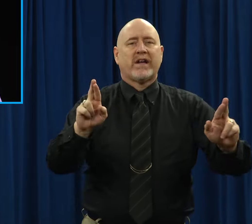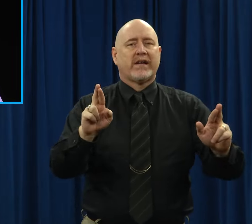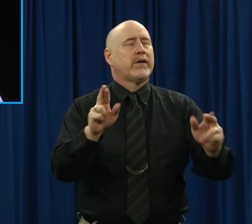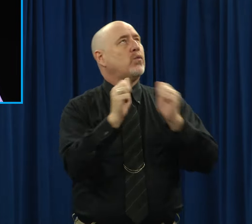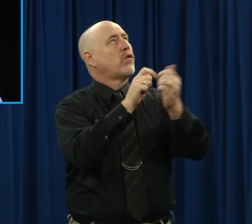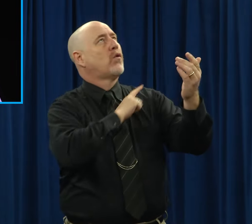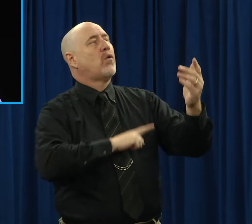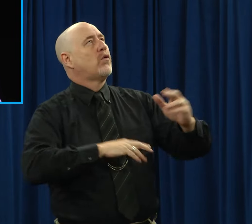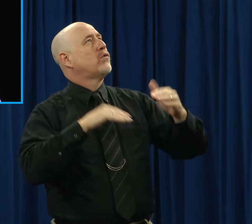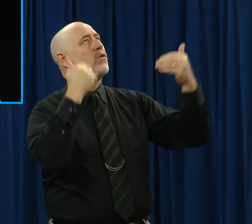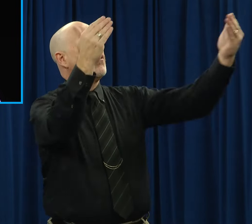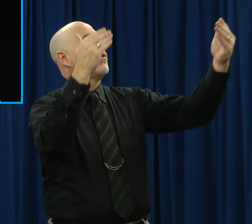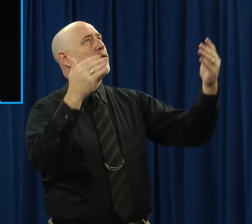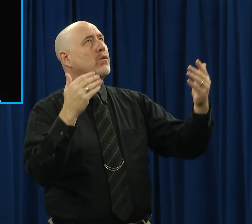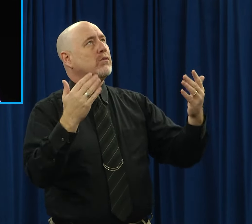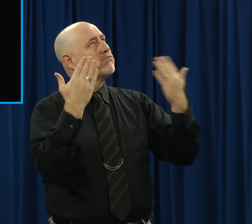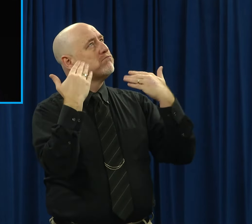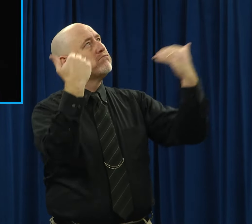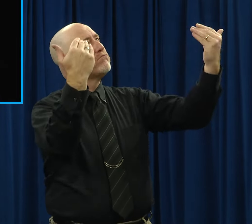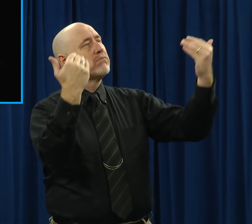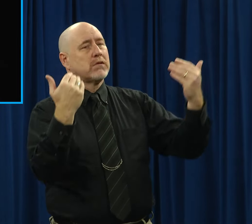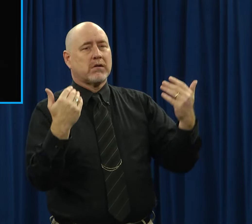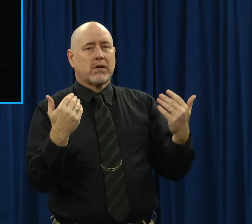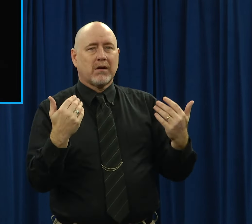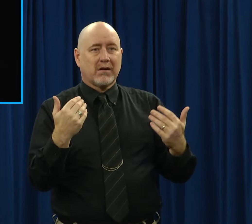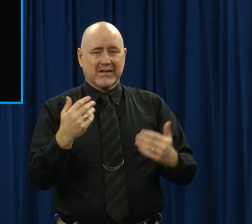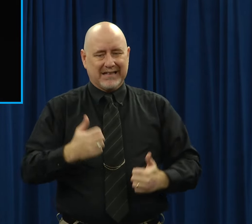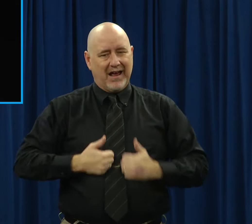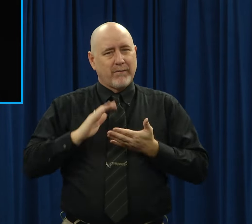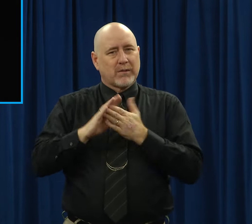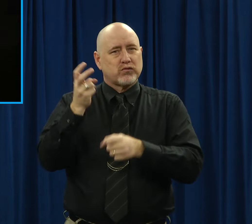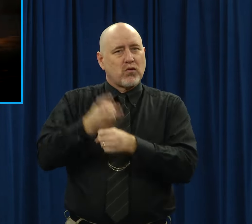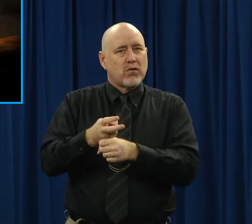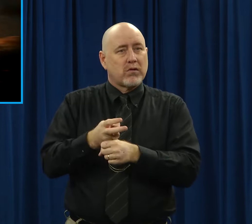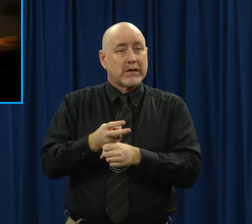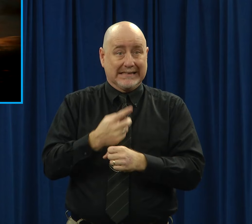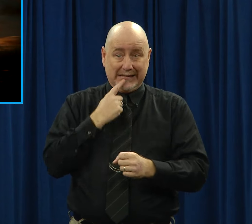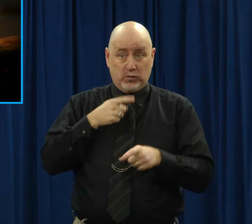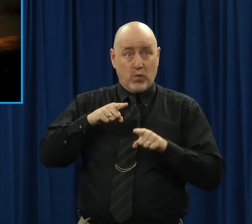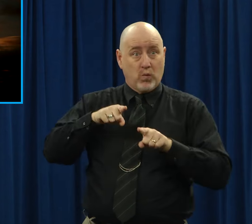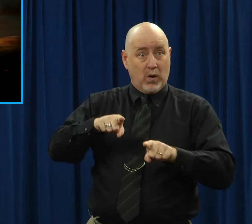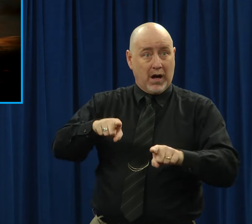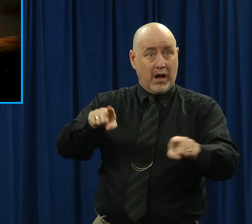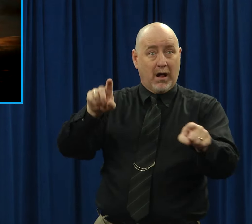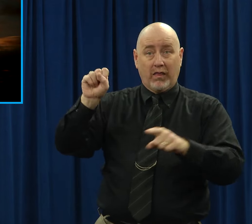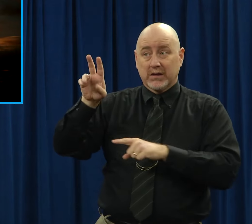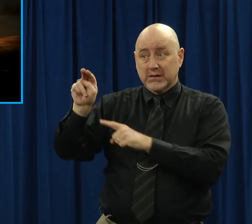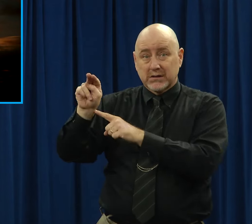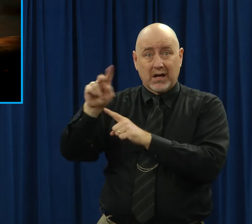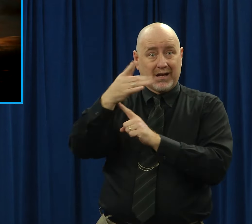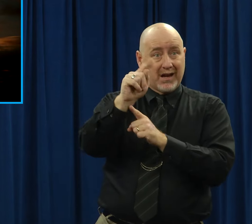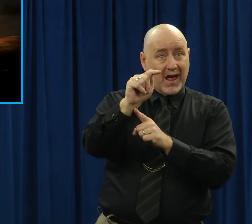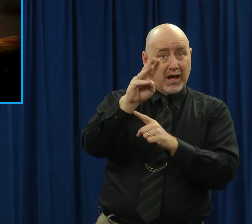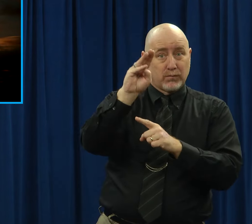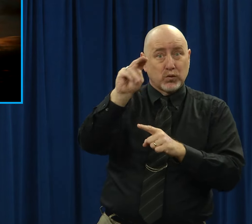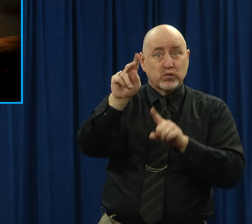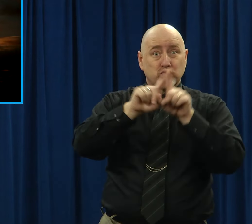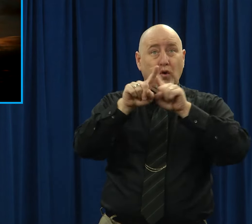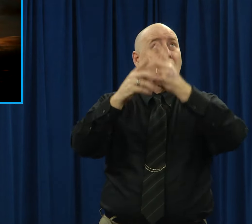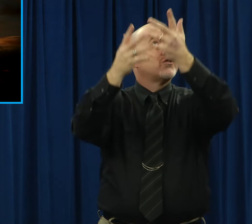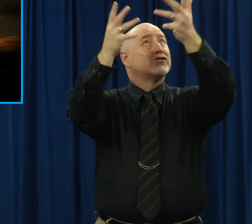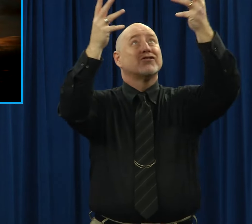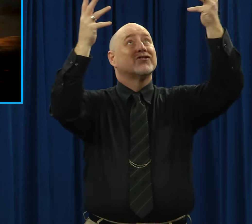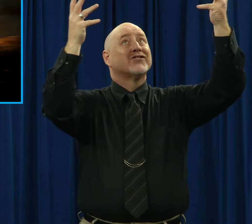they're just ready to go and be with the Lord, because physically life gets very hard for them. He says, while the sun and the light